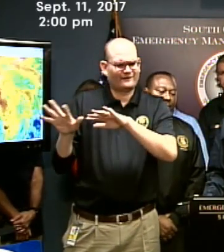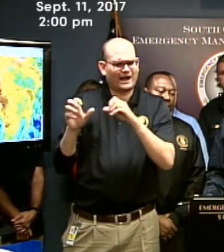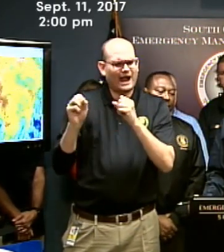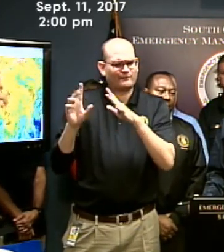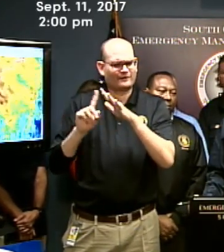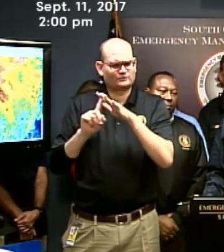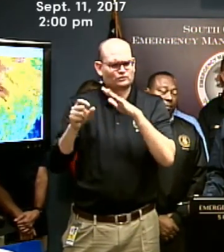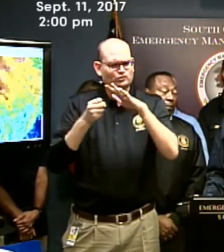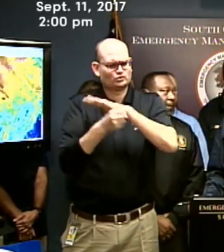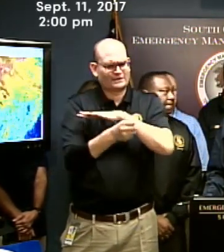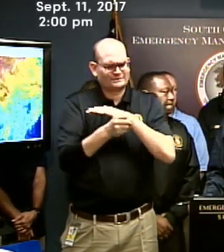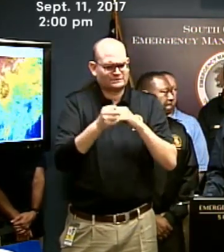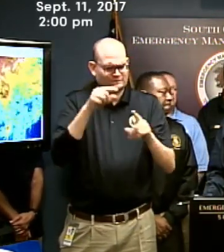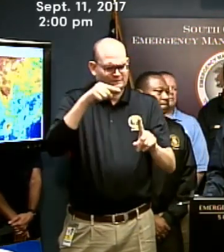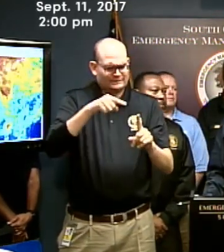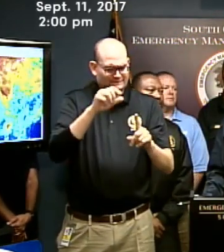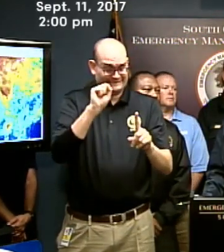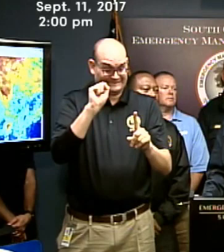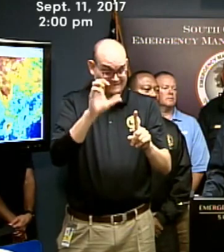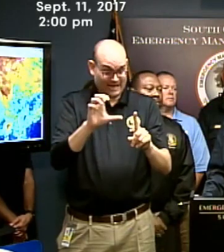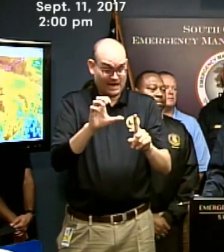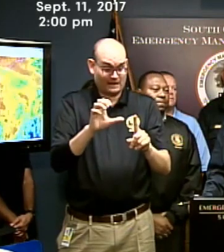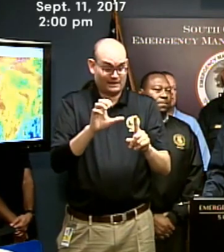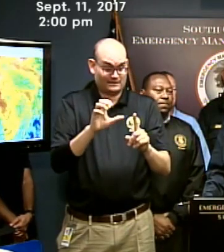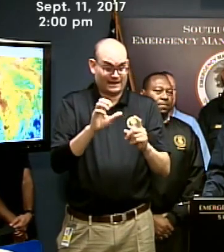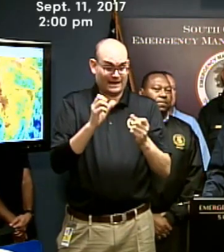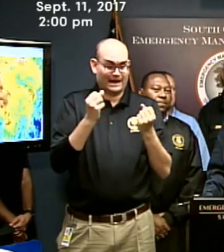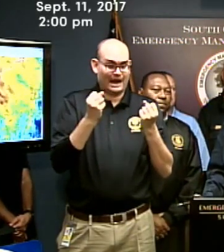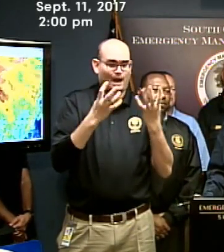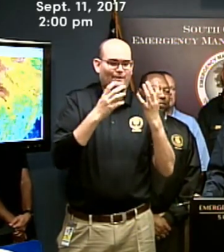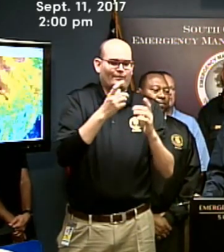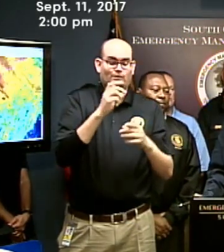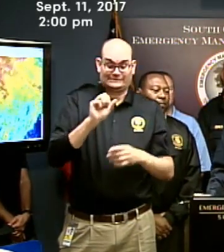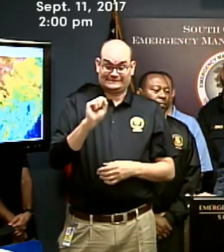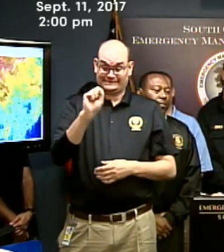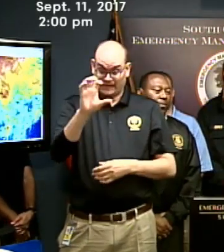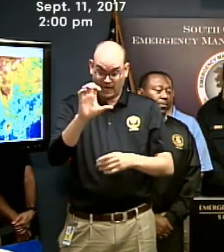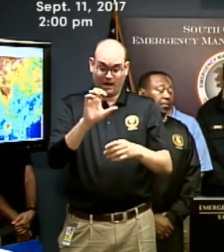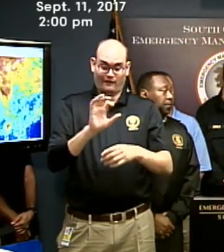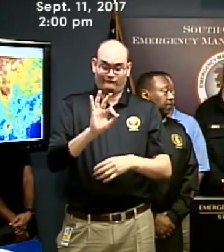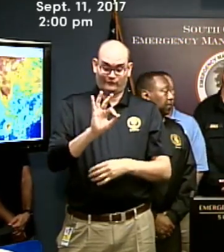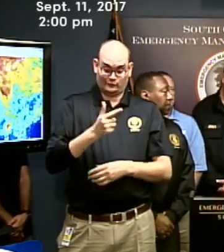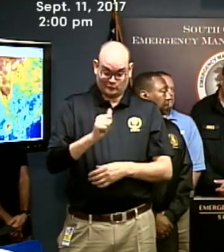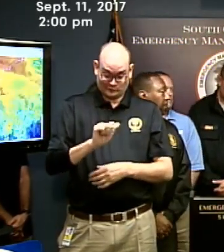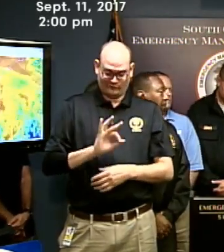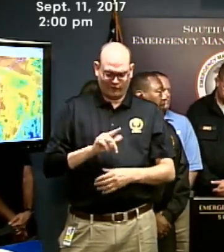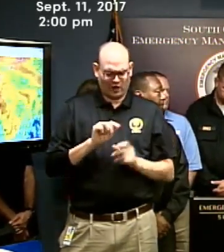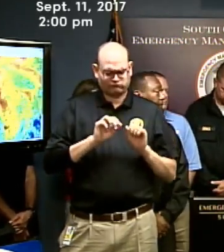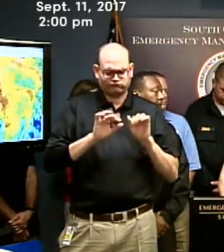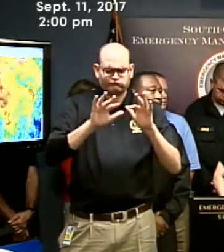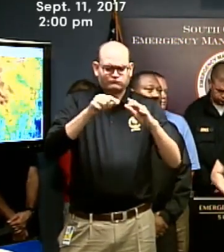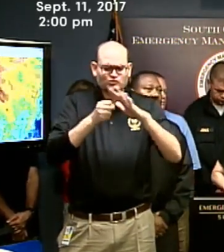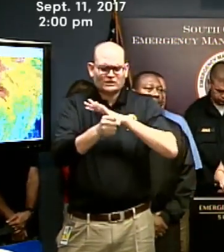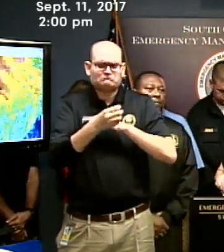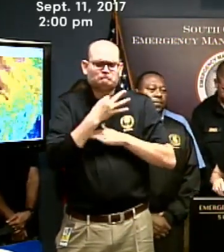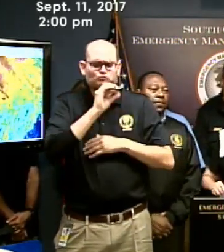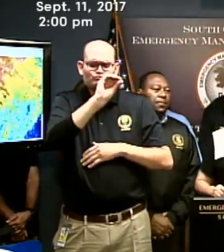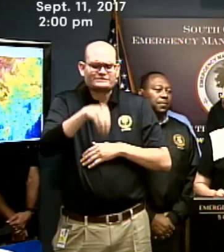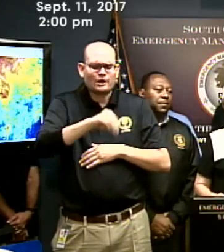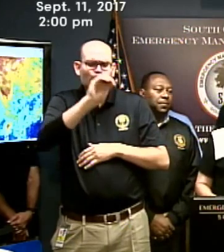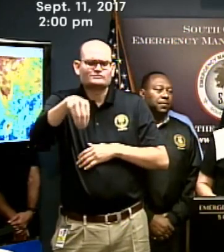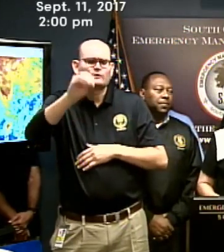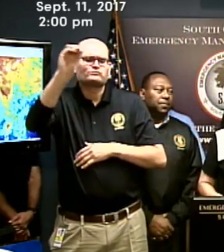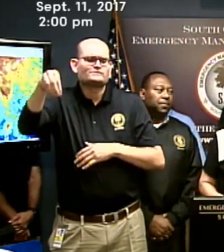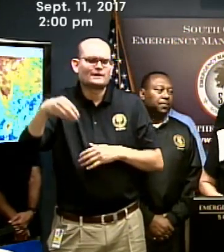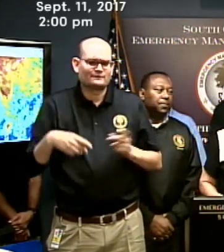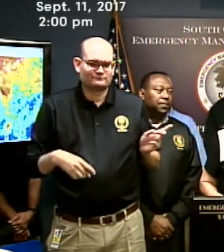South Carolinians, and how many have come from Florida and Georgia? Good question. I don't have any firm